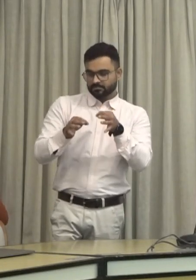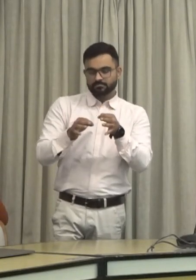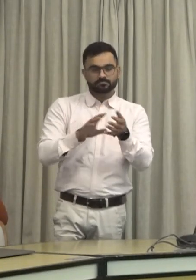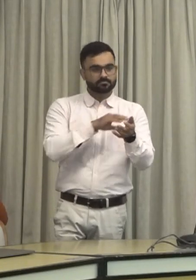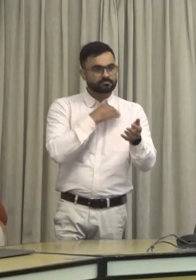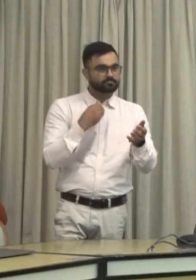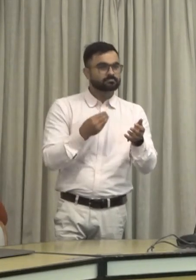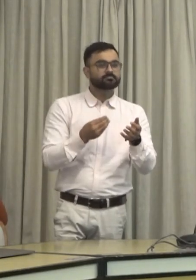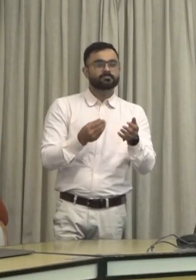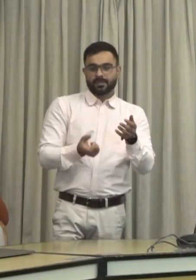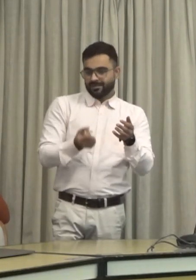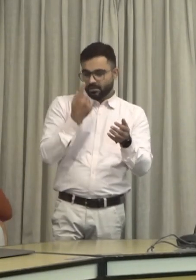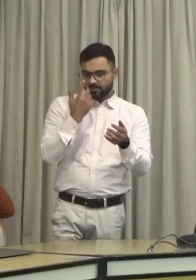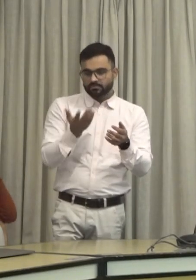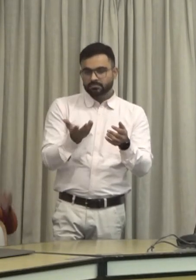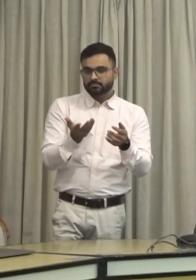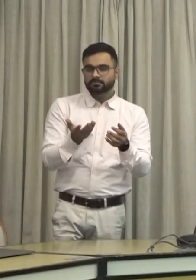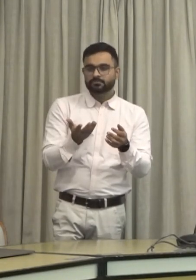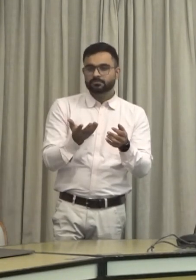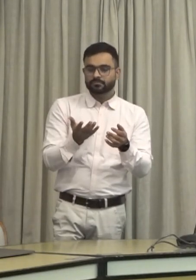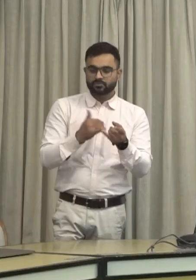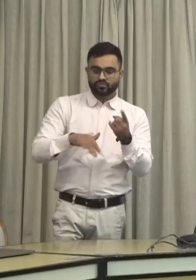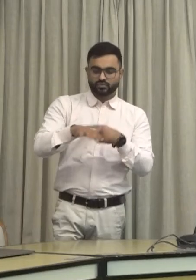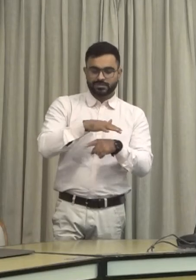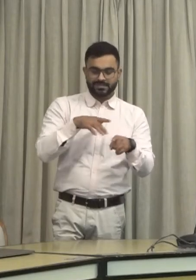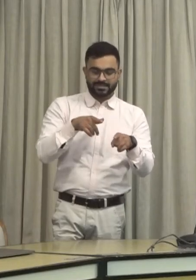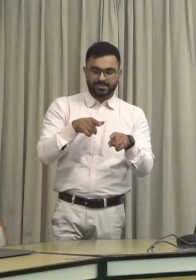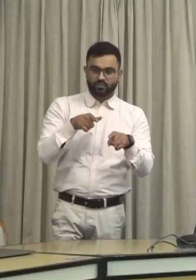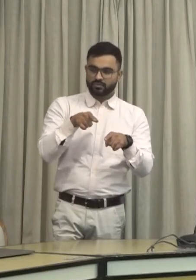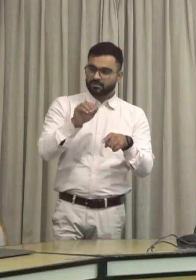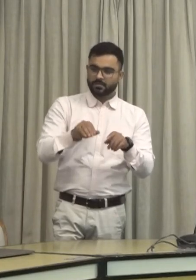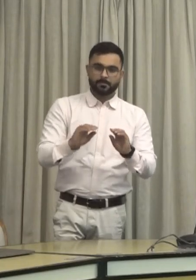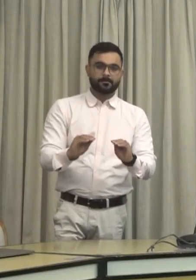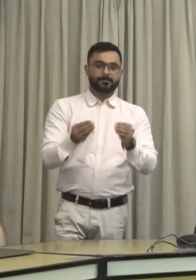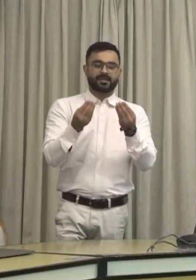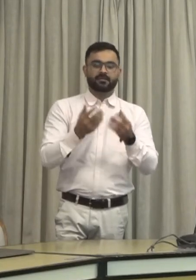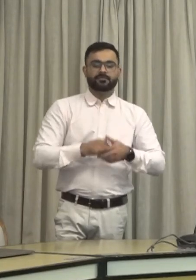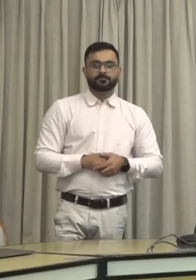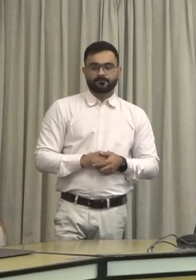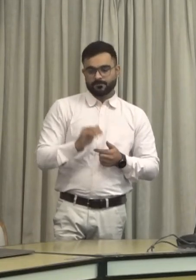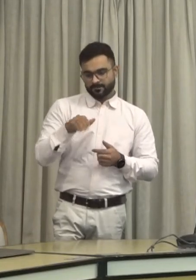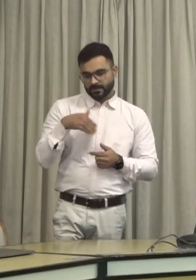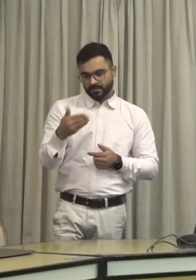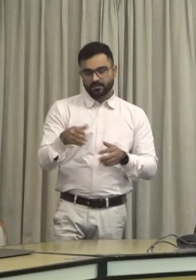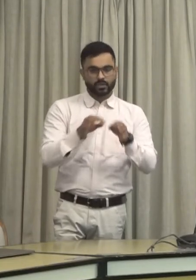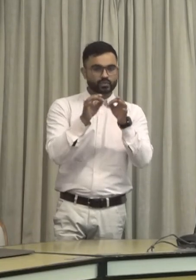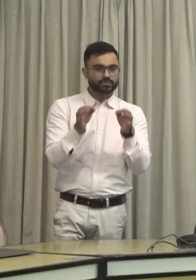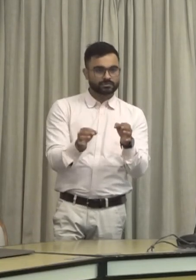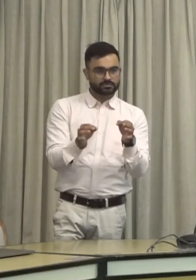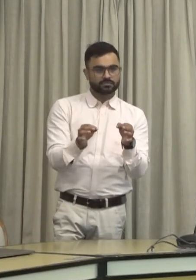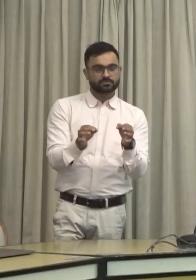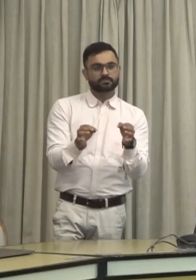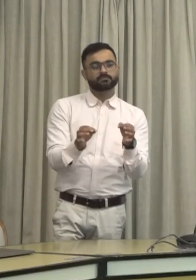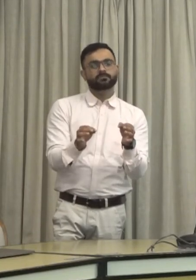judiciary-physician interaction to understand what the scene on the ground better, and then formulate